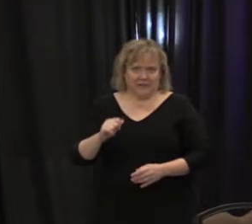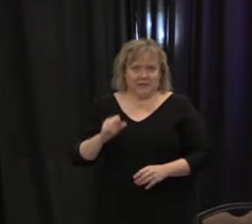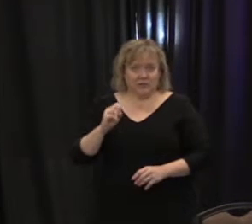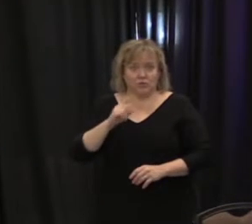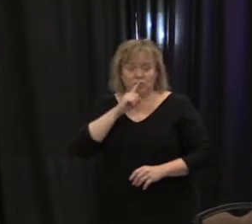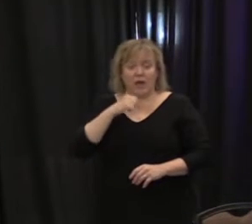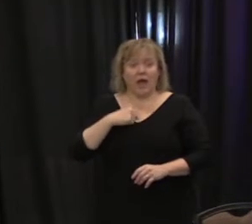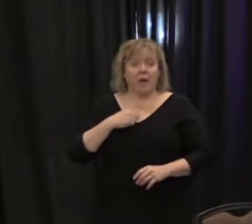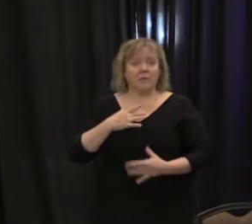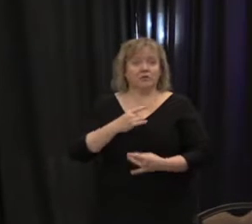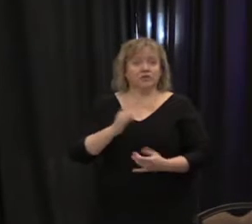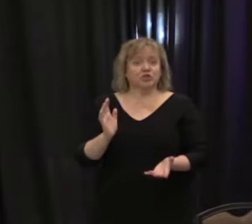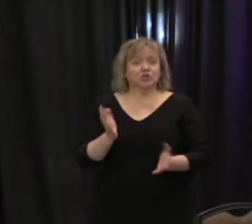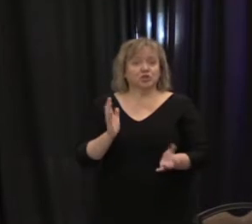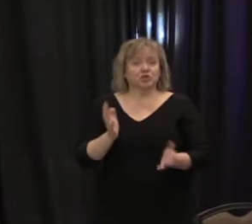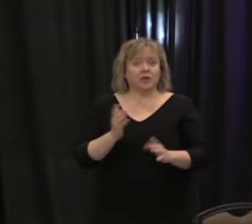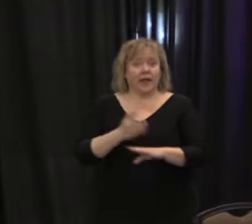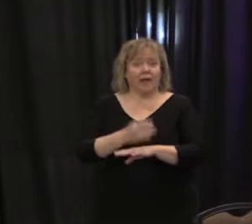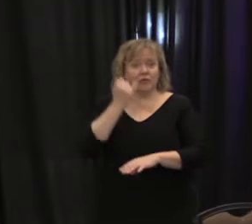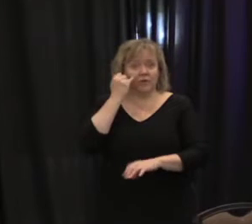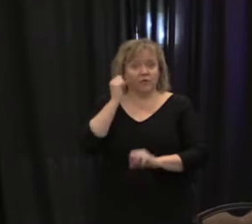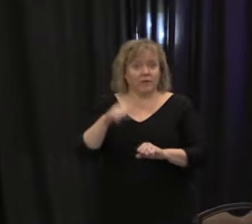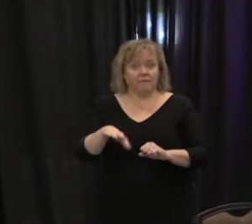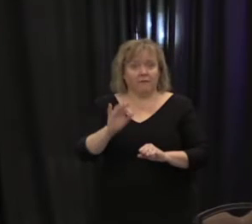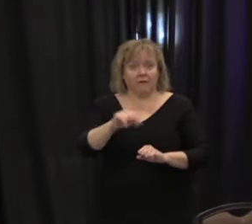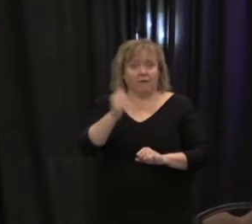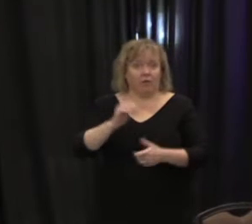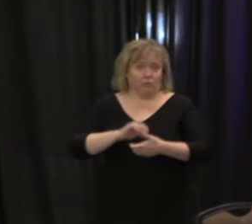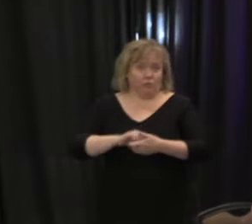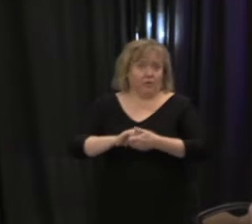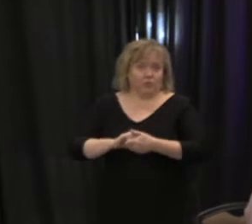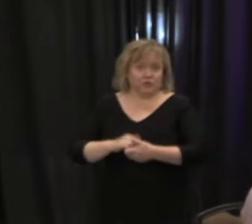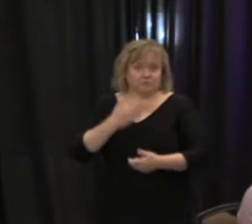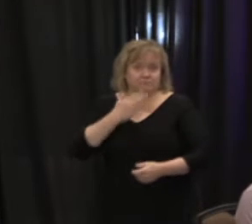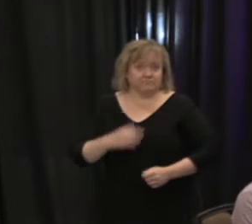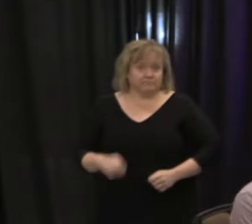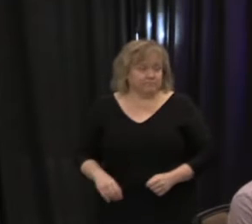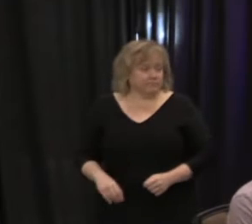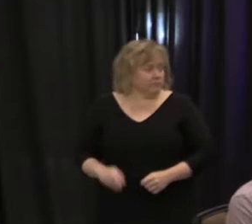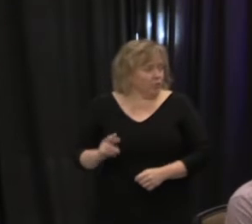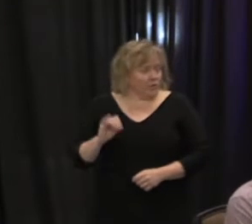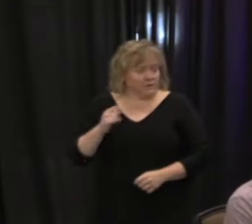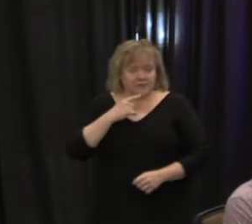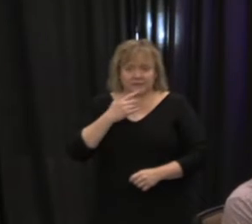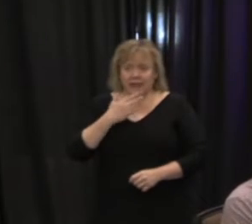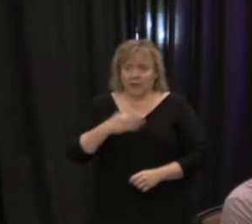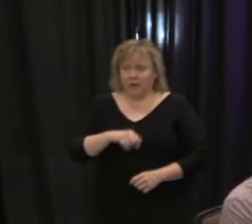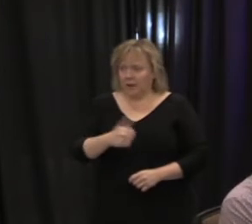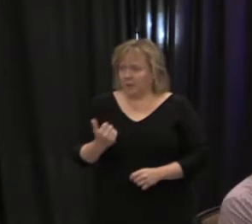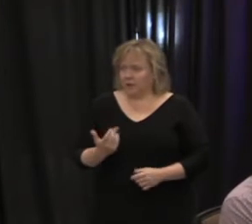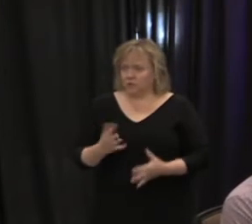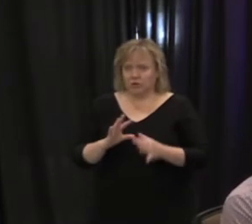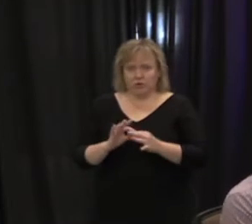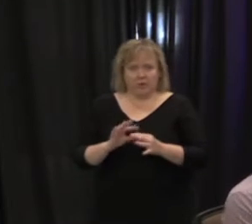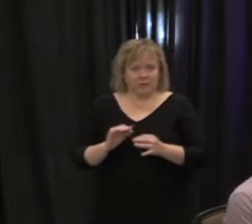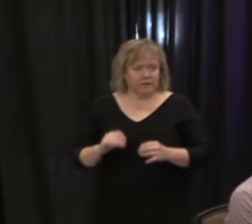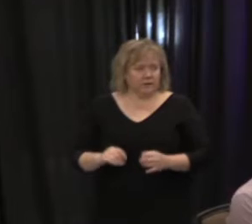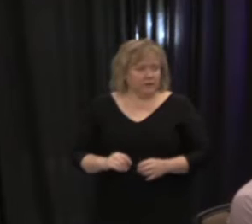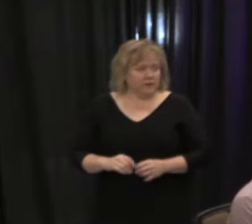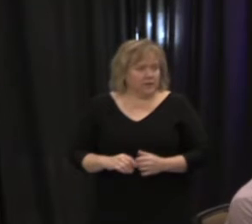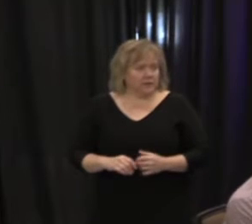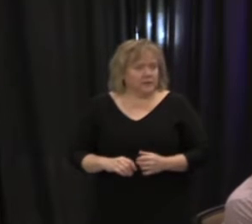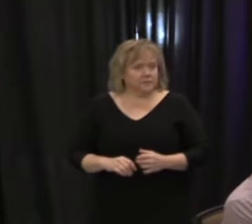talk afterward to see if there's any other collaborations that can happen. Thank you. Anybody else want to? Yeah,